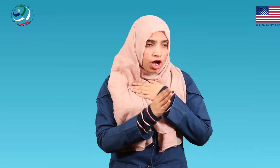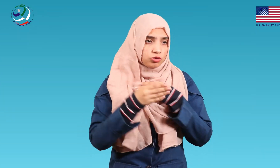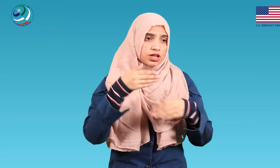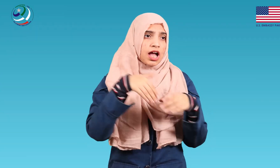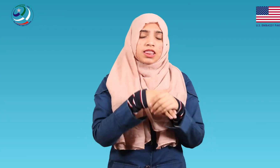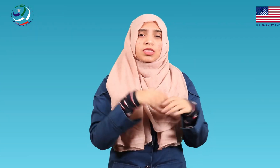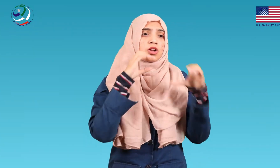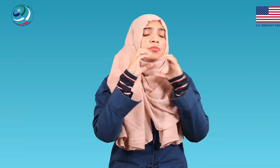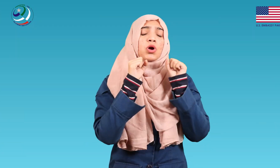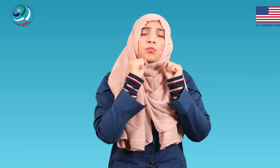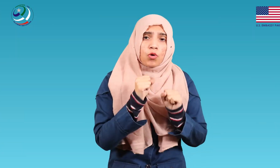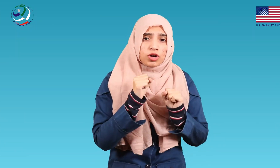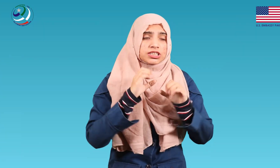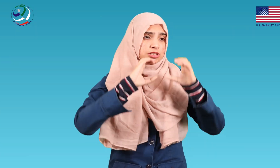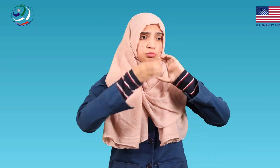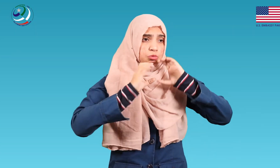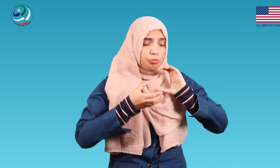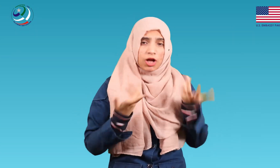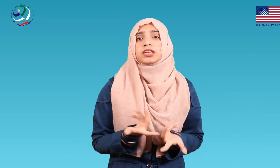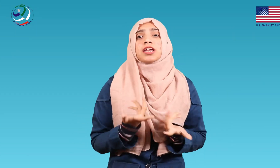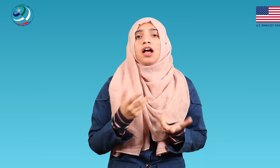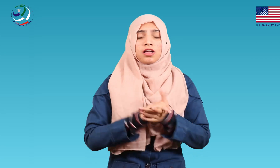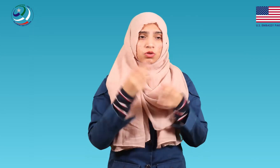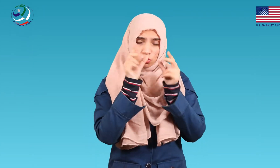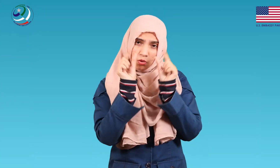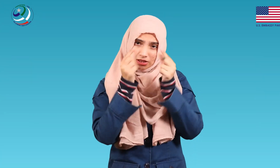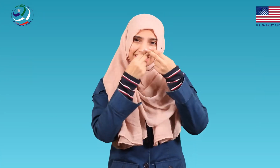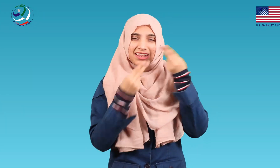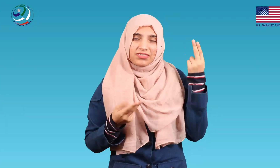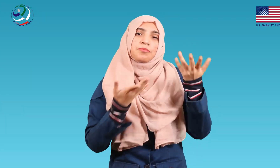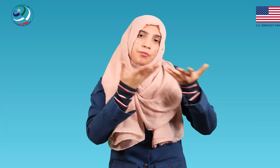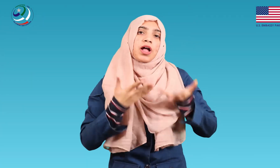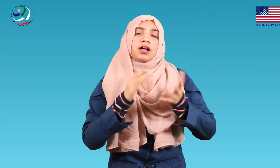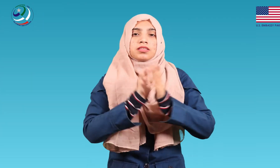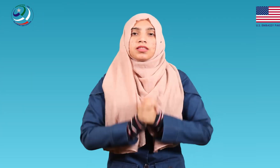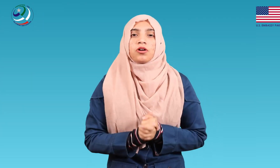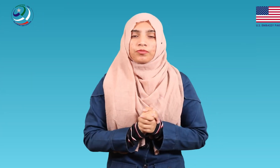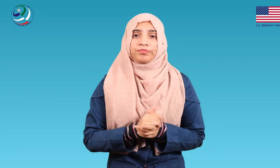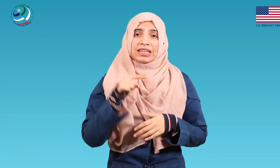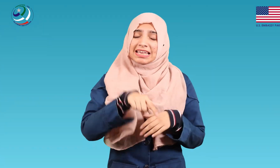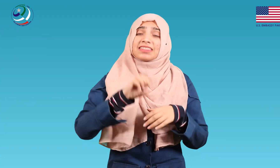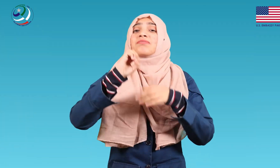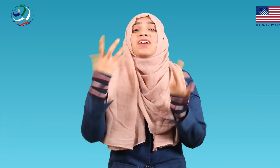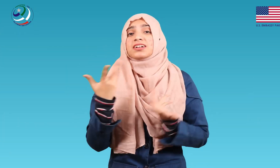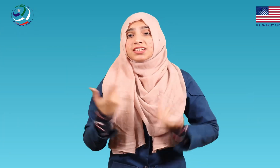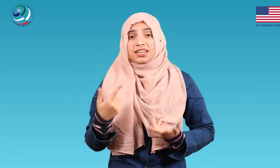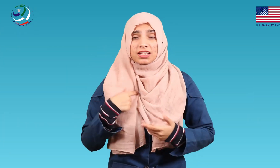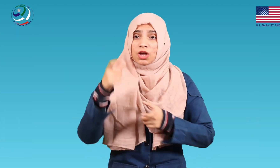shared their stories with us and told us what happens when they visit the doctor. This video is to spread awareness about how